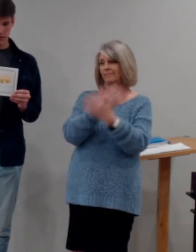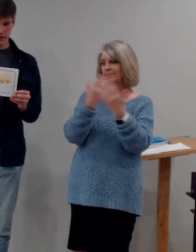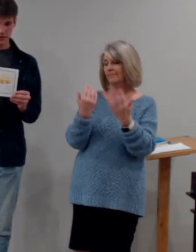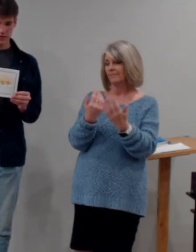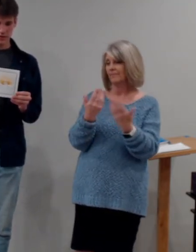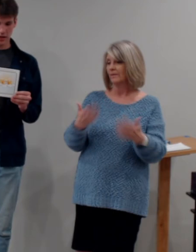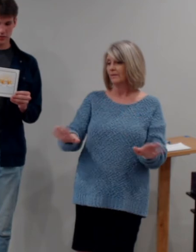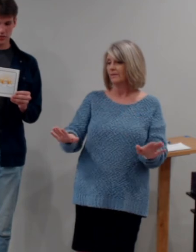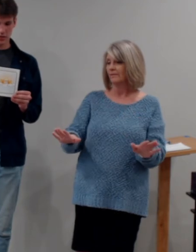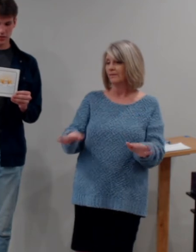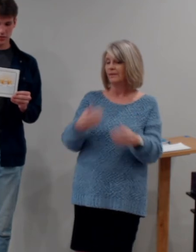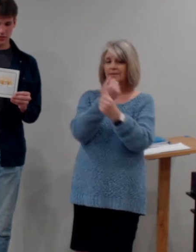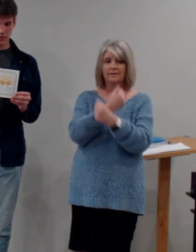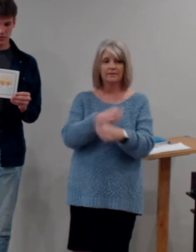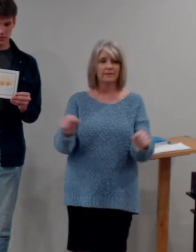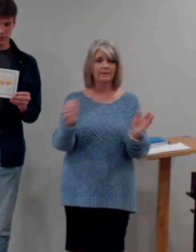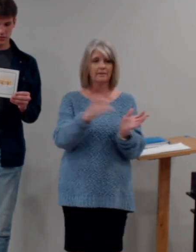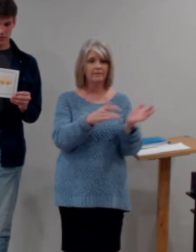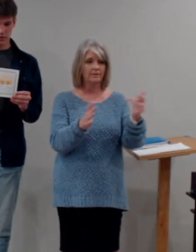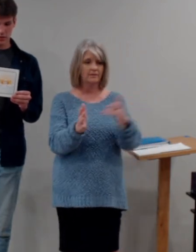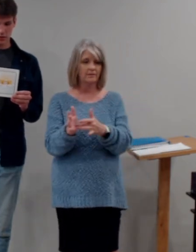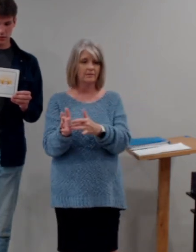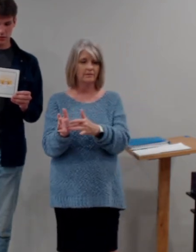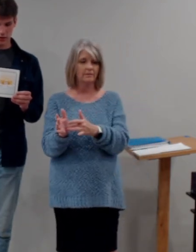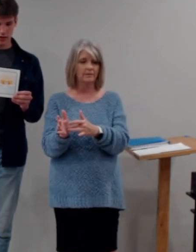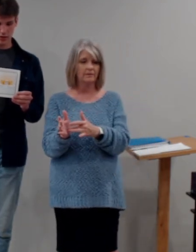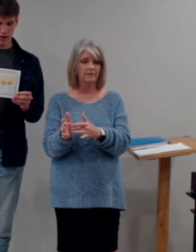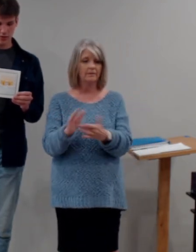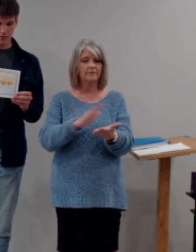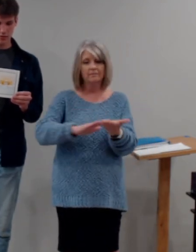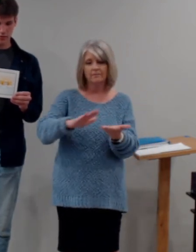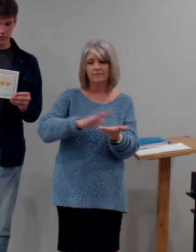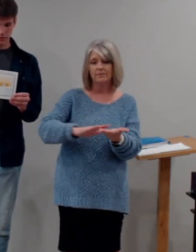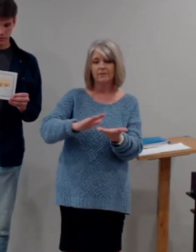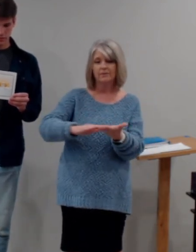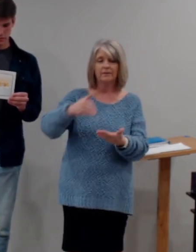Finish, save Jesus. Forgive heaven.